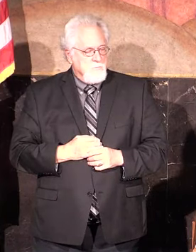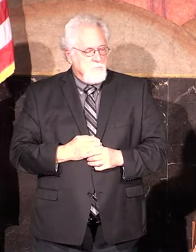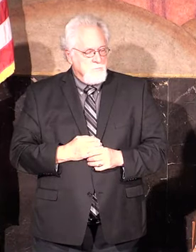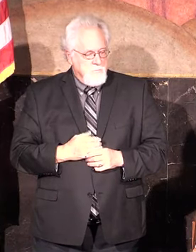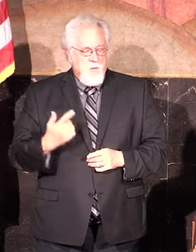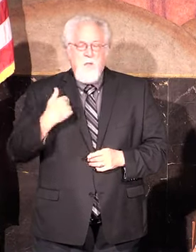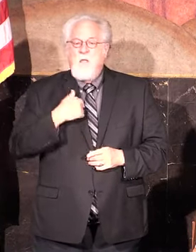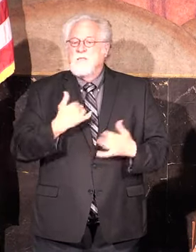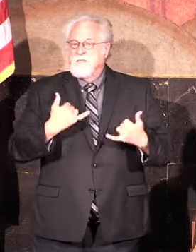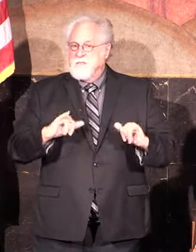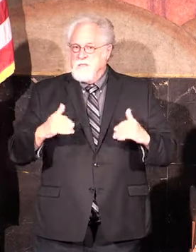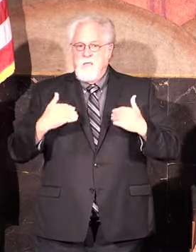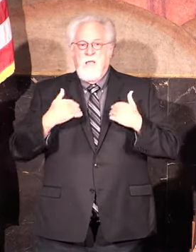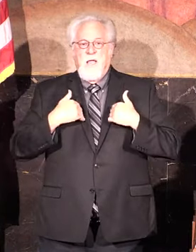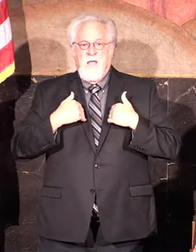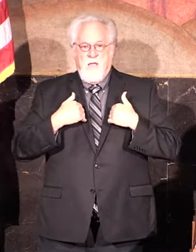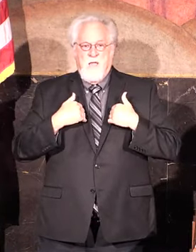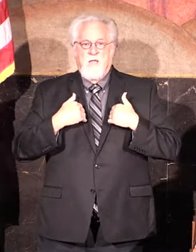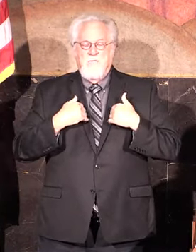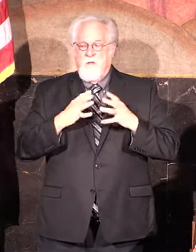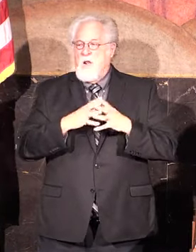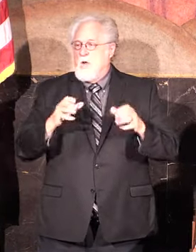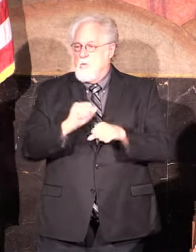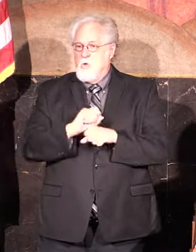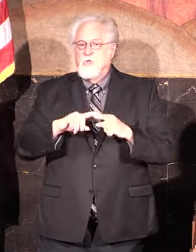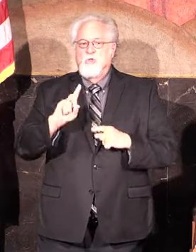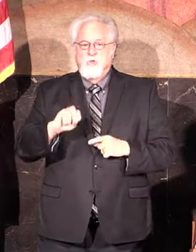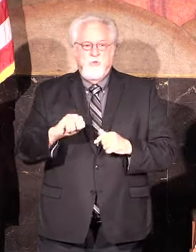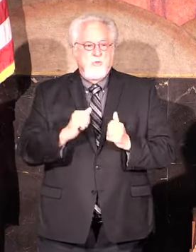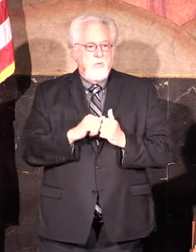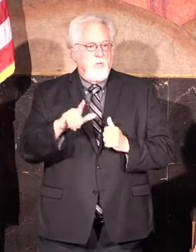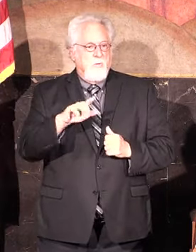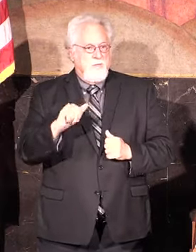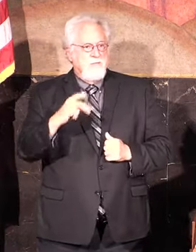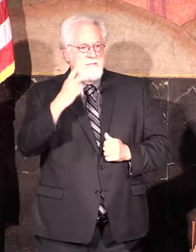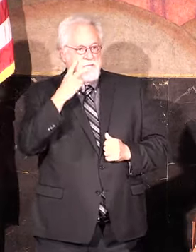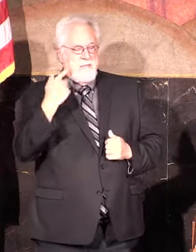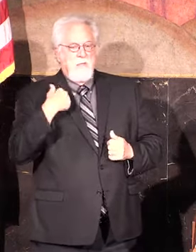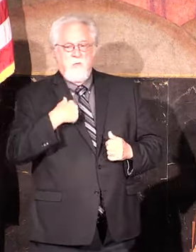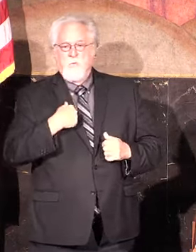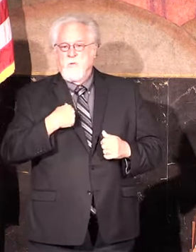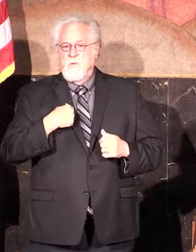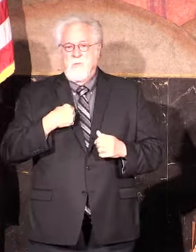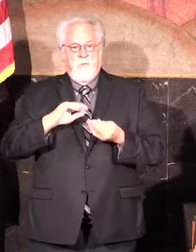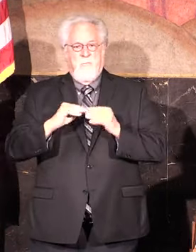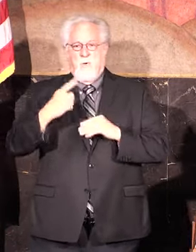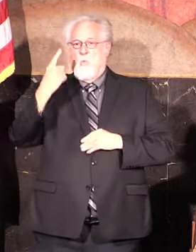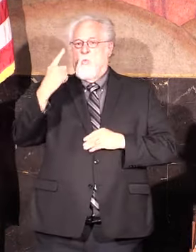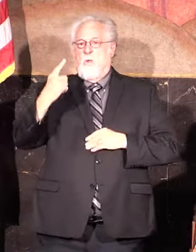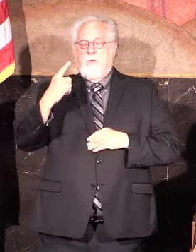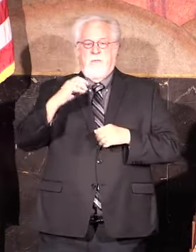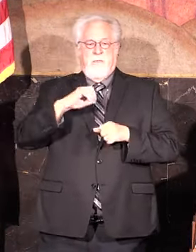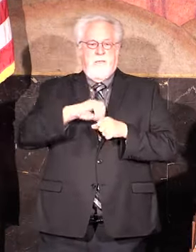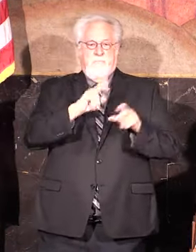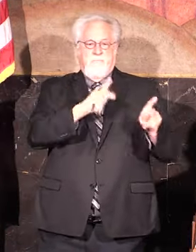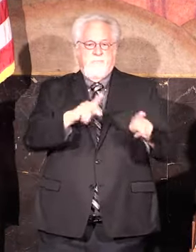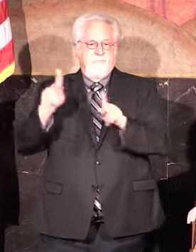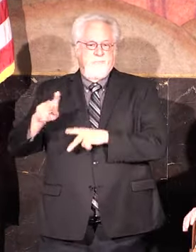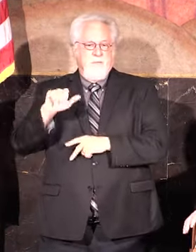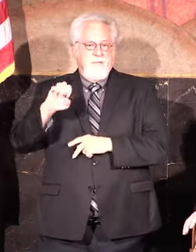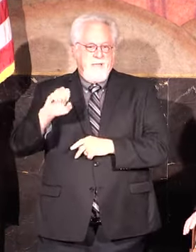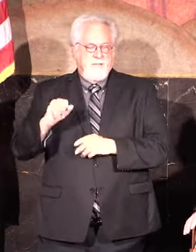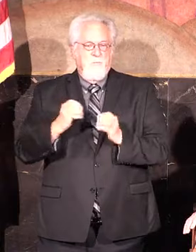We still have significant work to do in Louisiana. You can see that we remain number one in the country in per capita cases. More